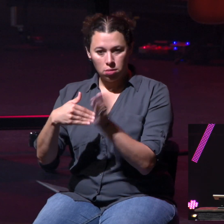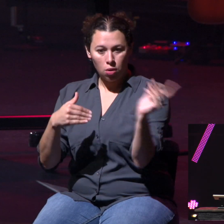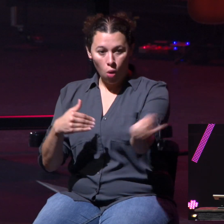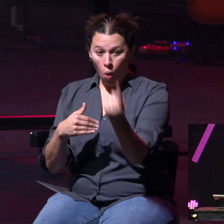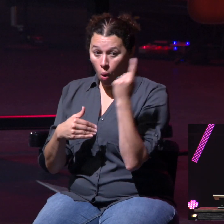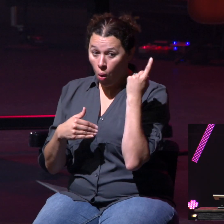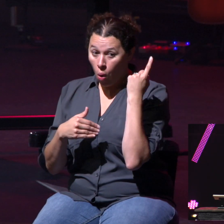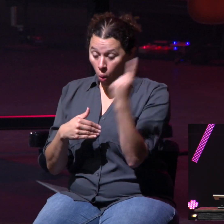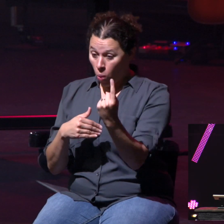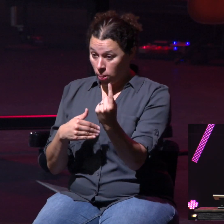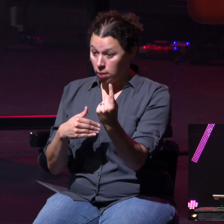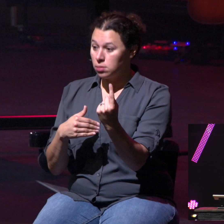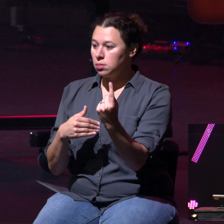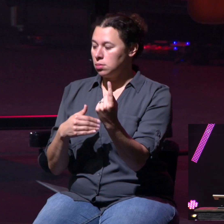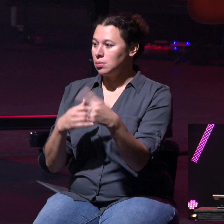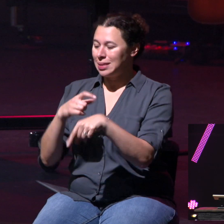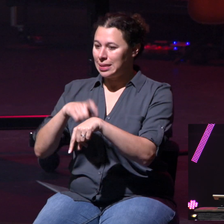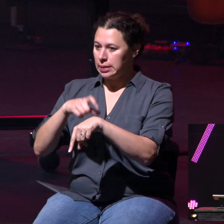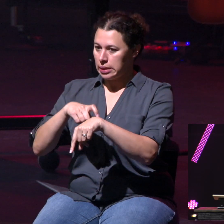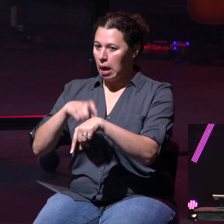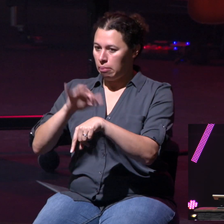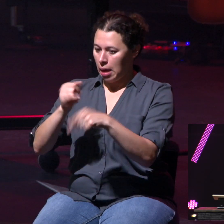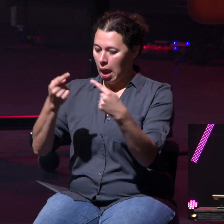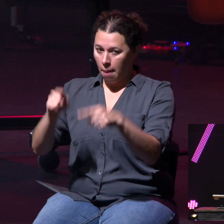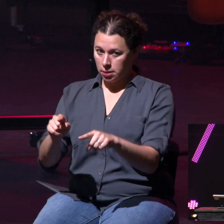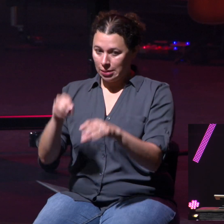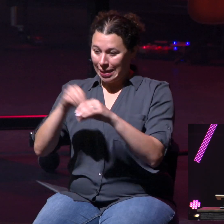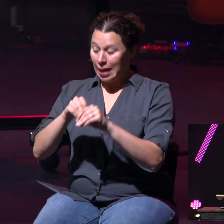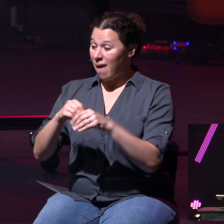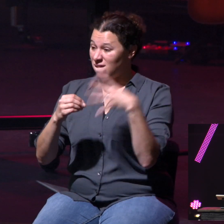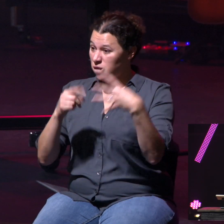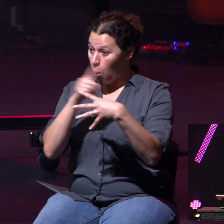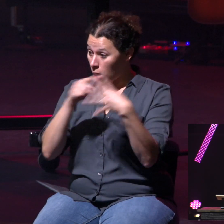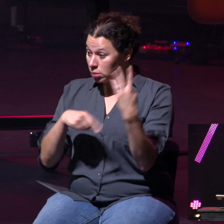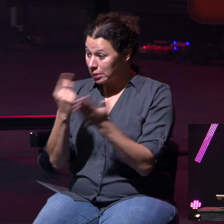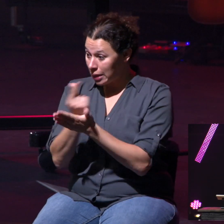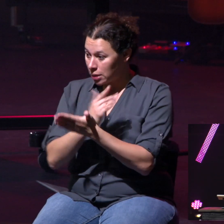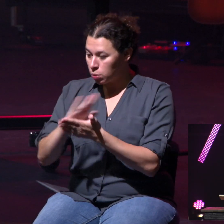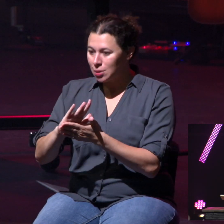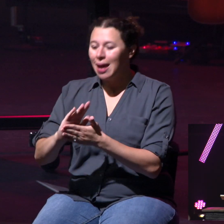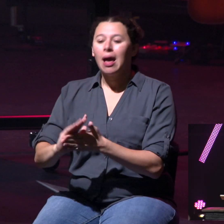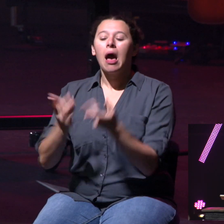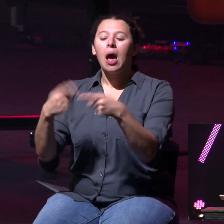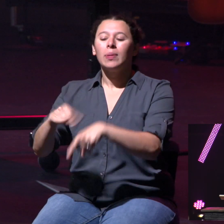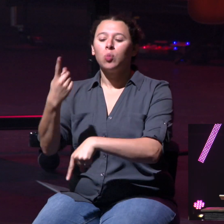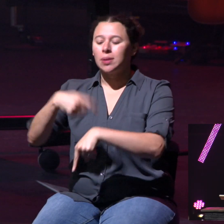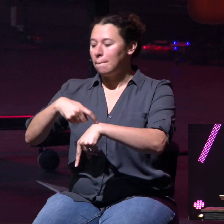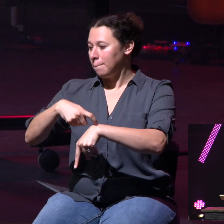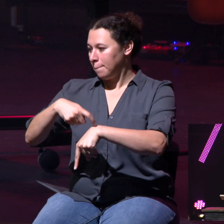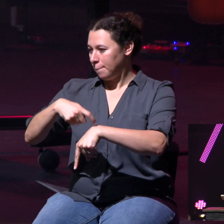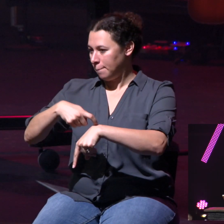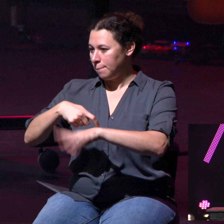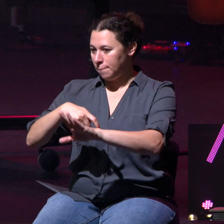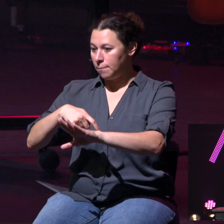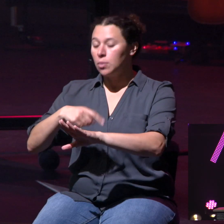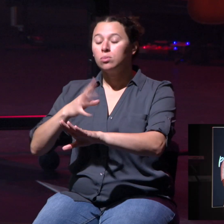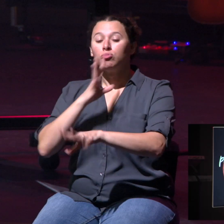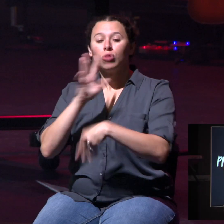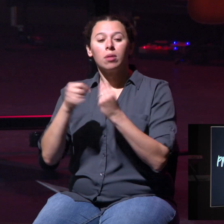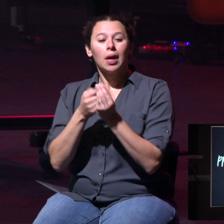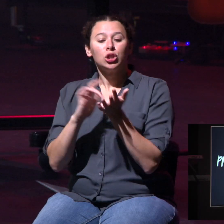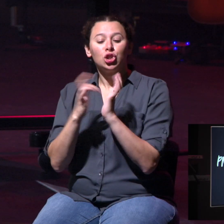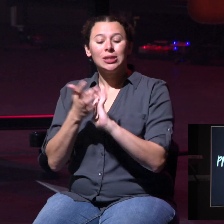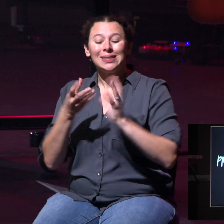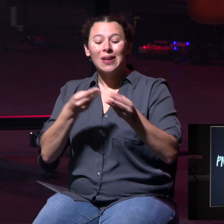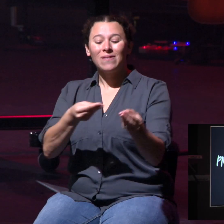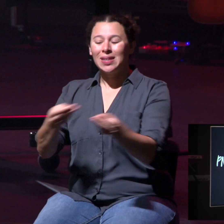four Gospels. And so this is a pretty important miracle to look at. And when we think of Jesus feeding the 5,000, we're often